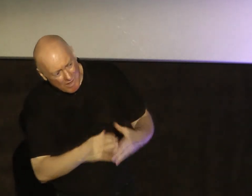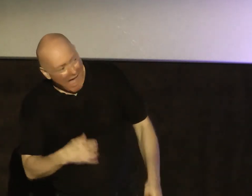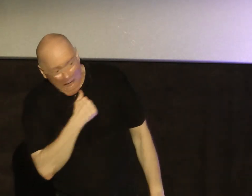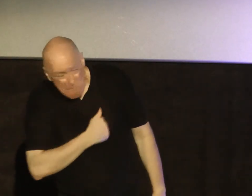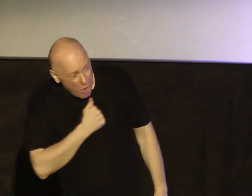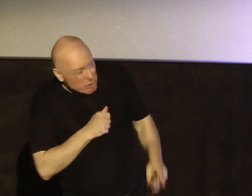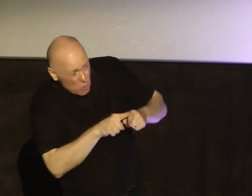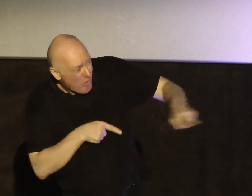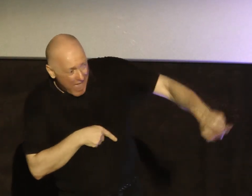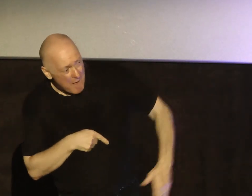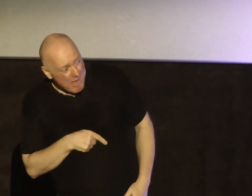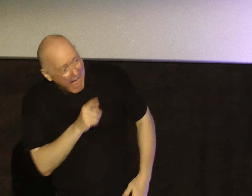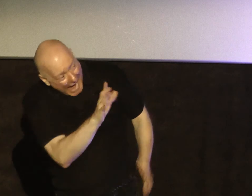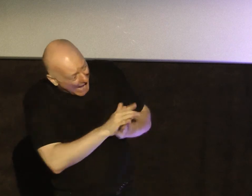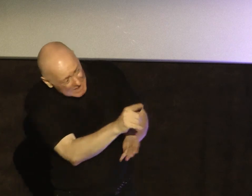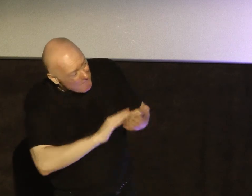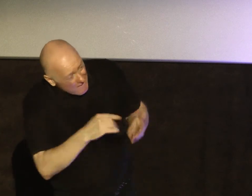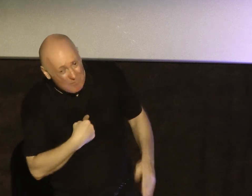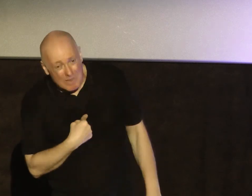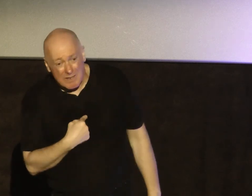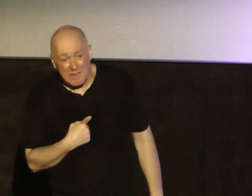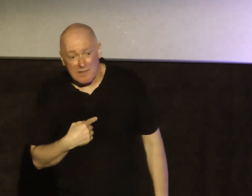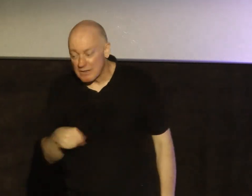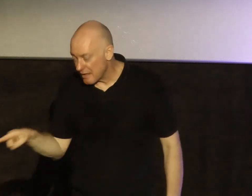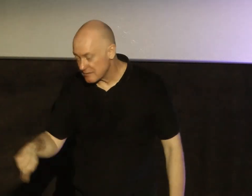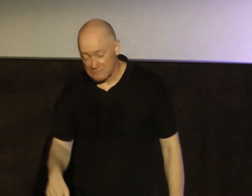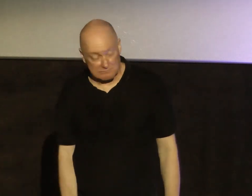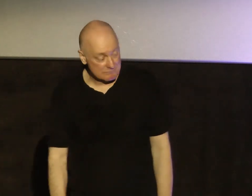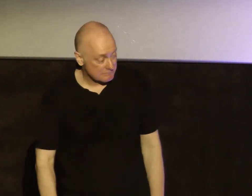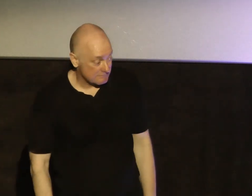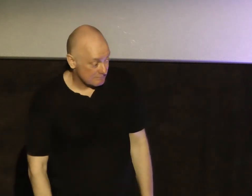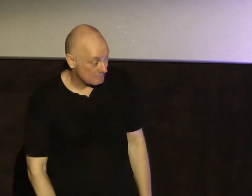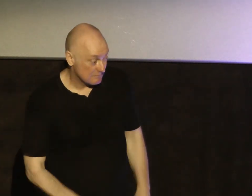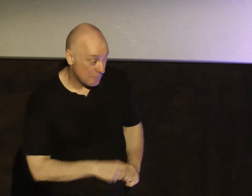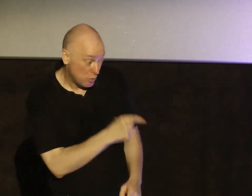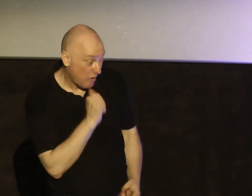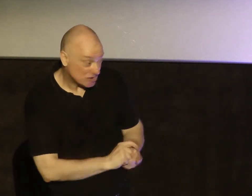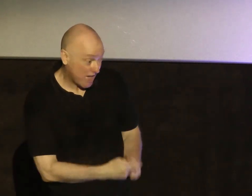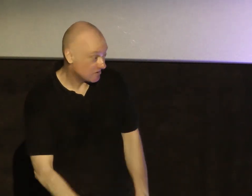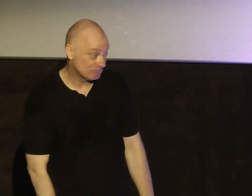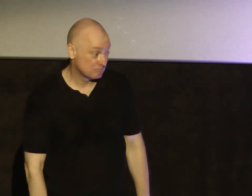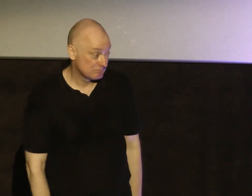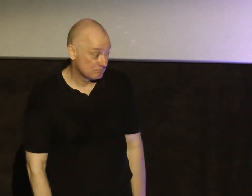I keep asking for forgiveness, and the people closest to you say, but you haven't changed. You got to change.